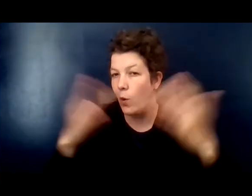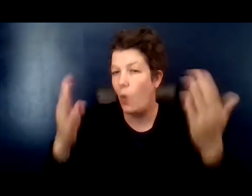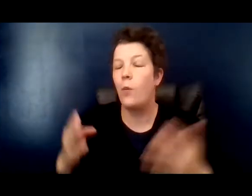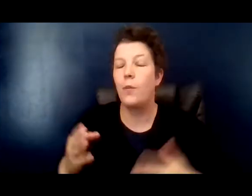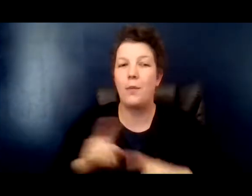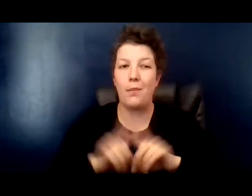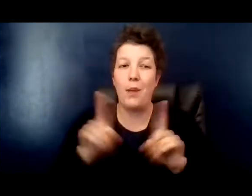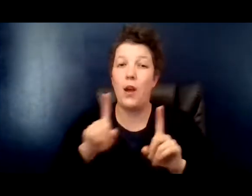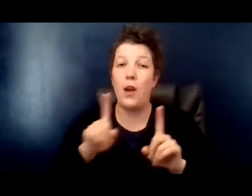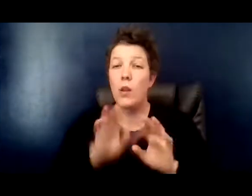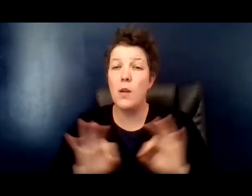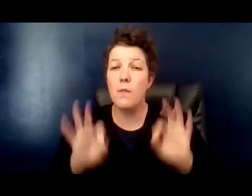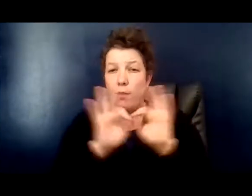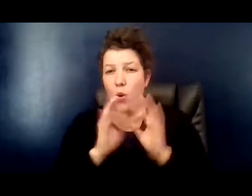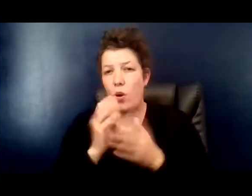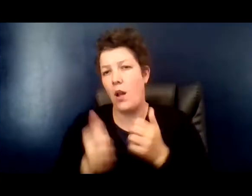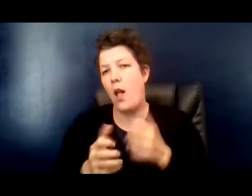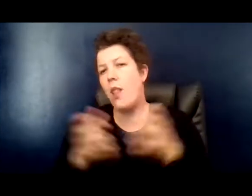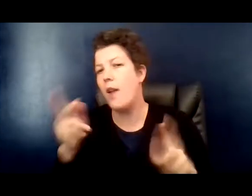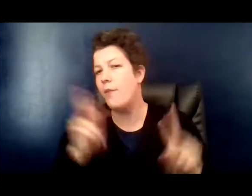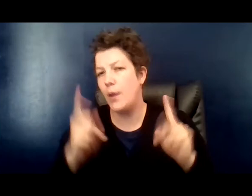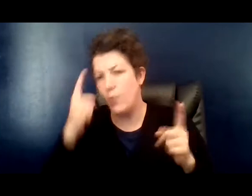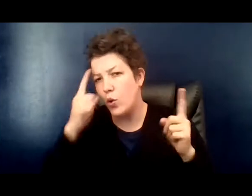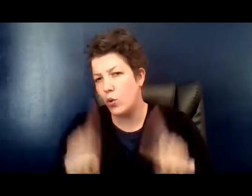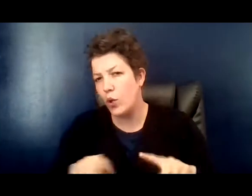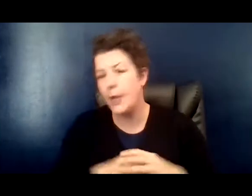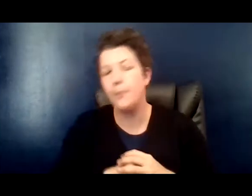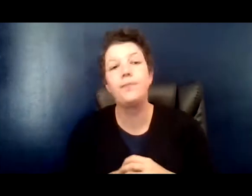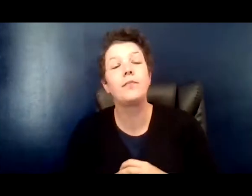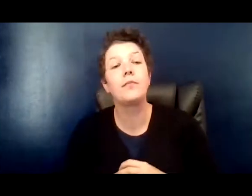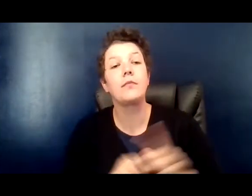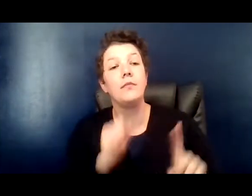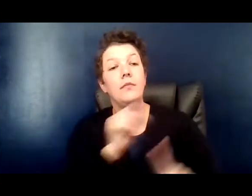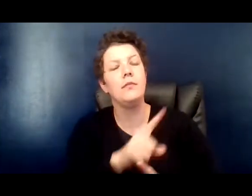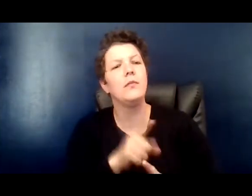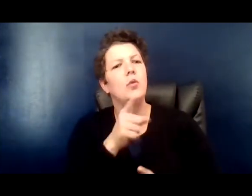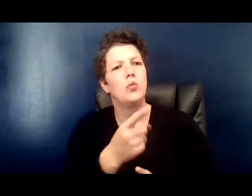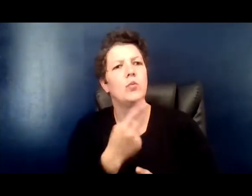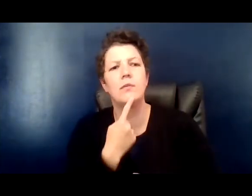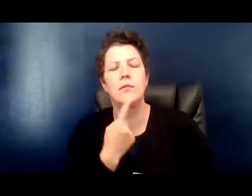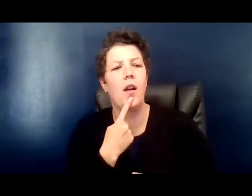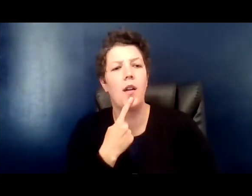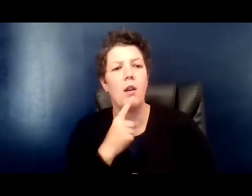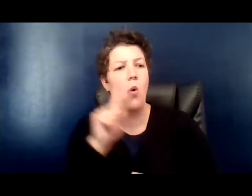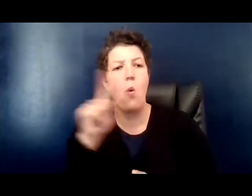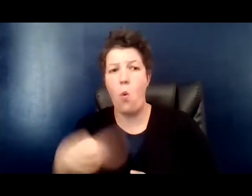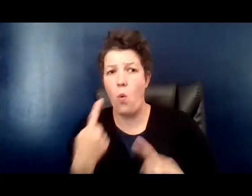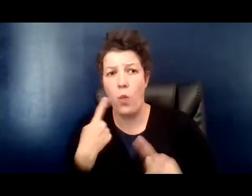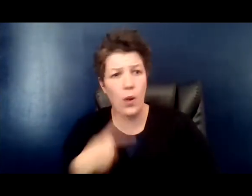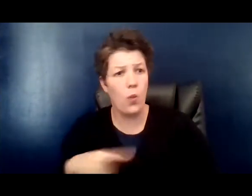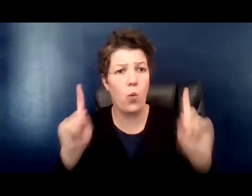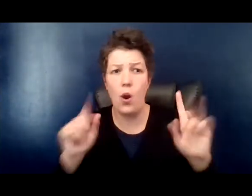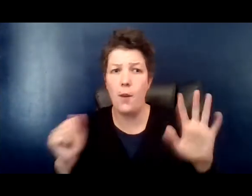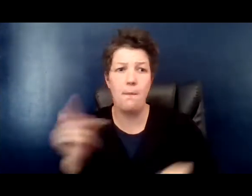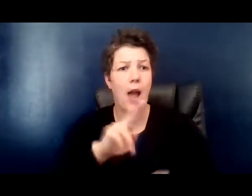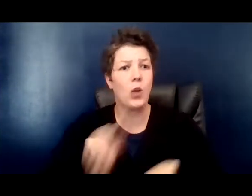to try to get back to work. You said early on that this will only work and get back to normal if all the municipalities play game.